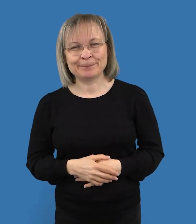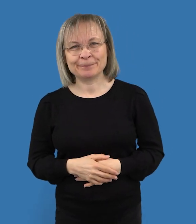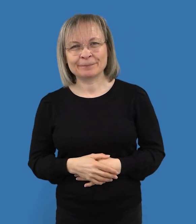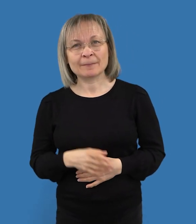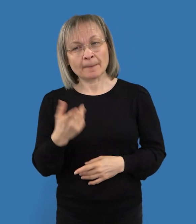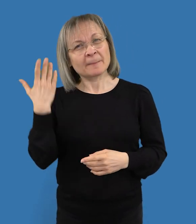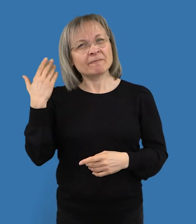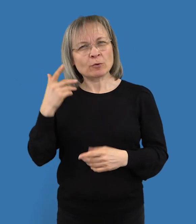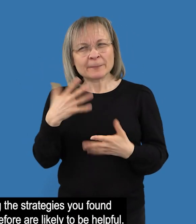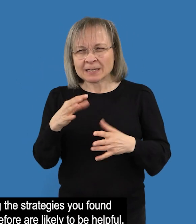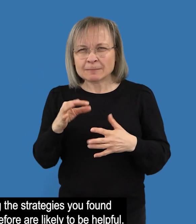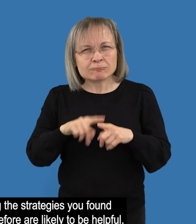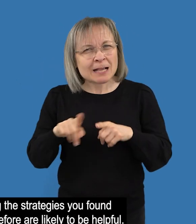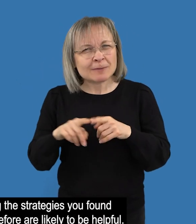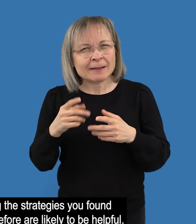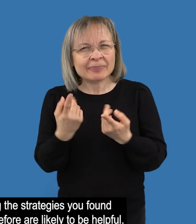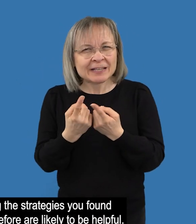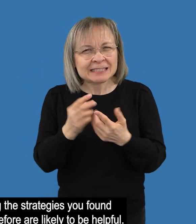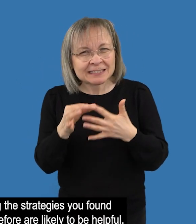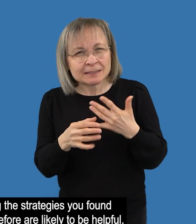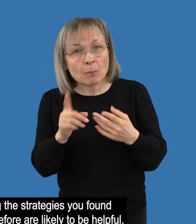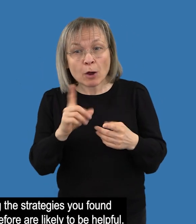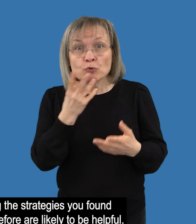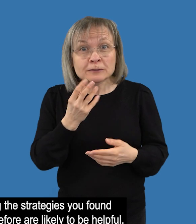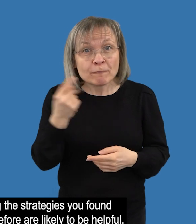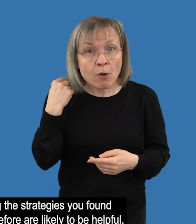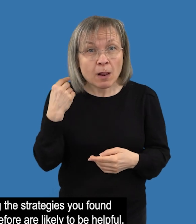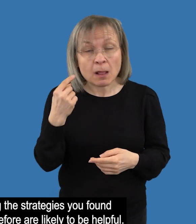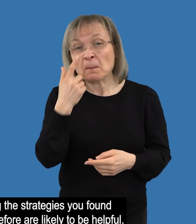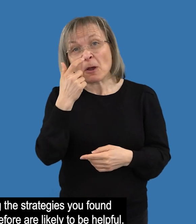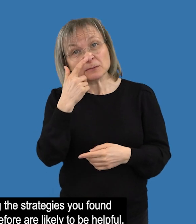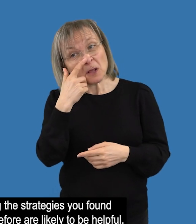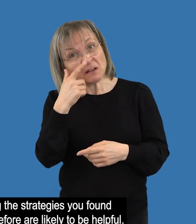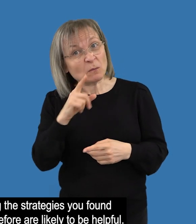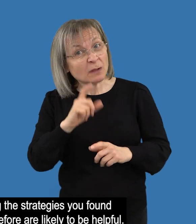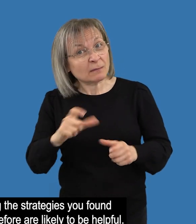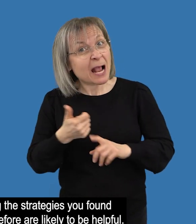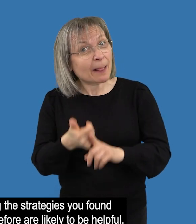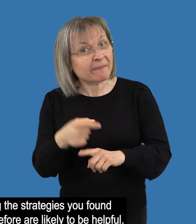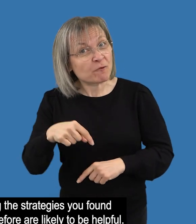GP. Using the strategies you found useful before are likely to be helpful.